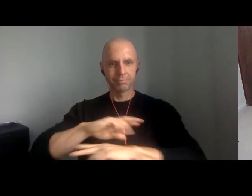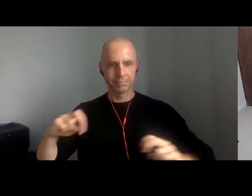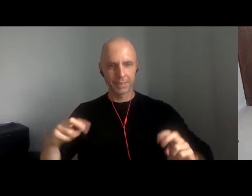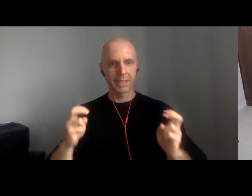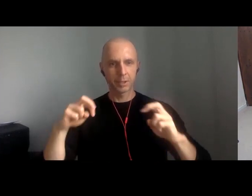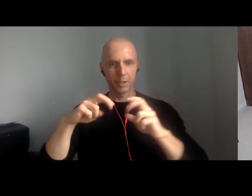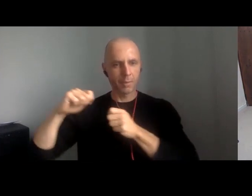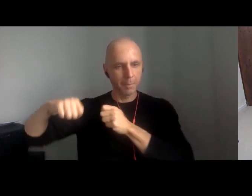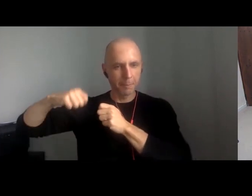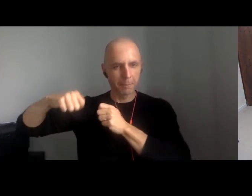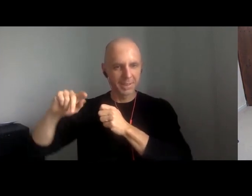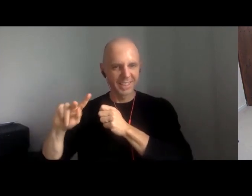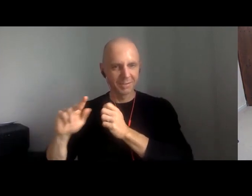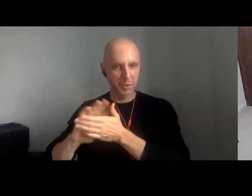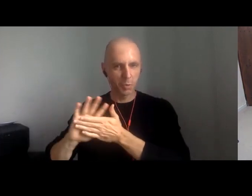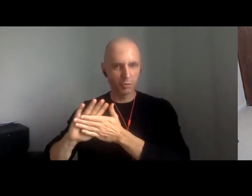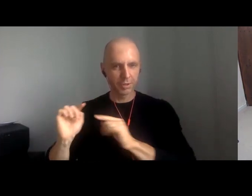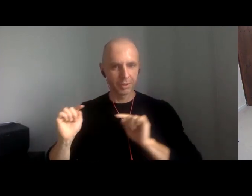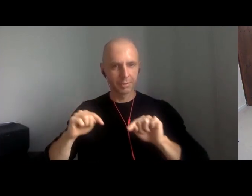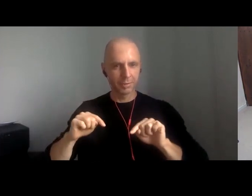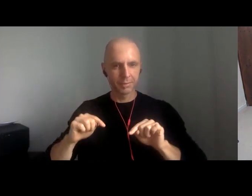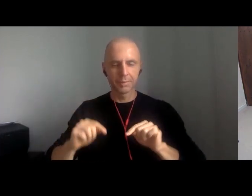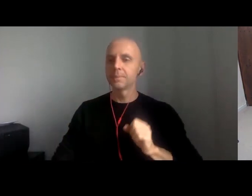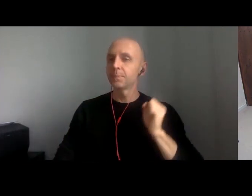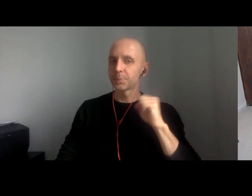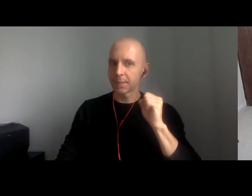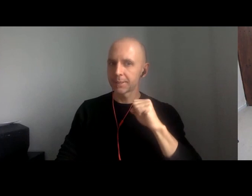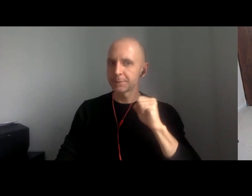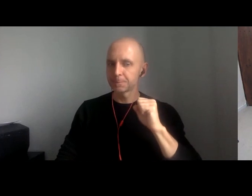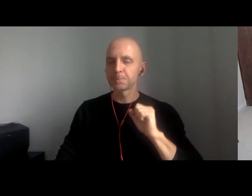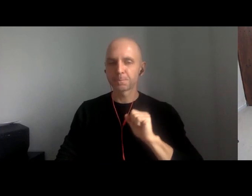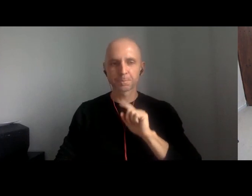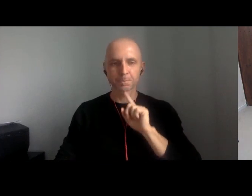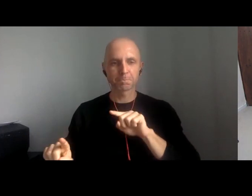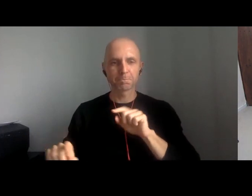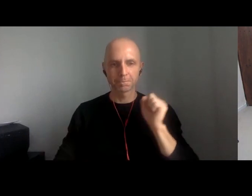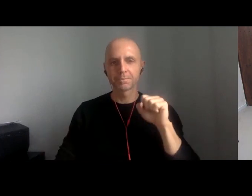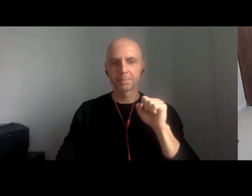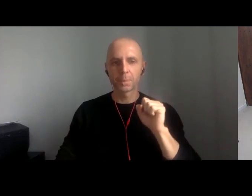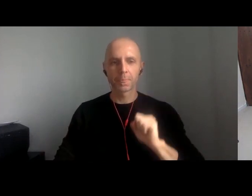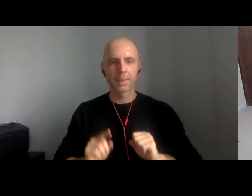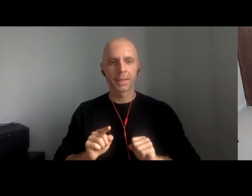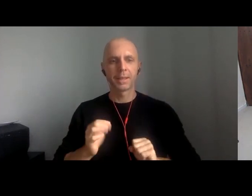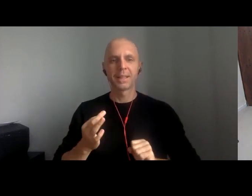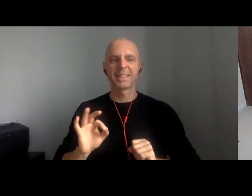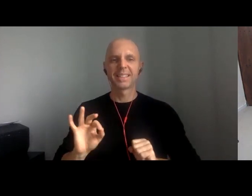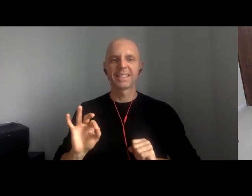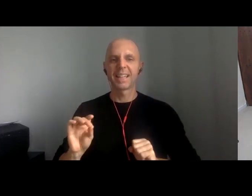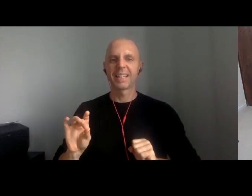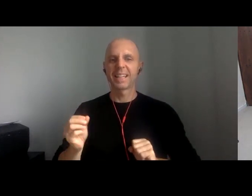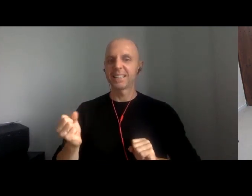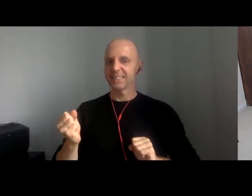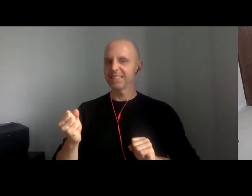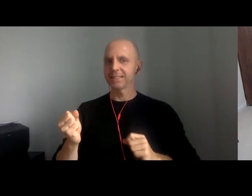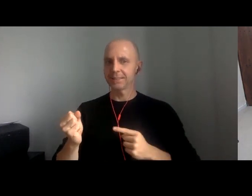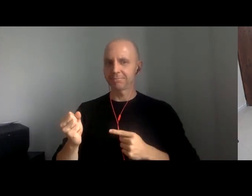occasionally. We were in the original, or the 1980s BBC